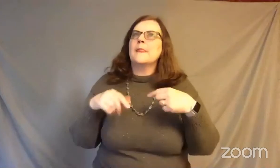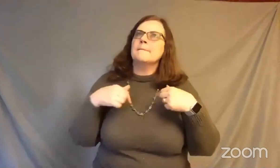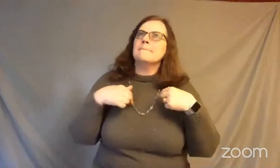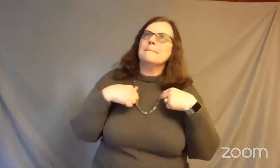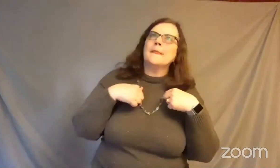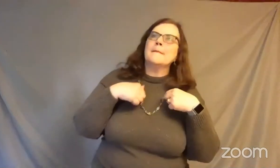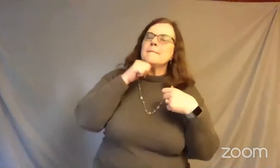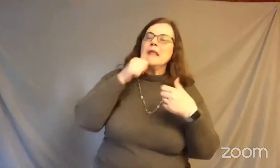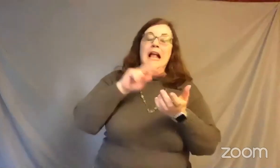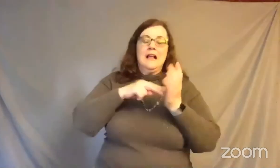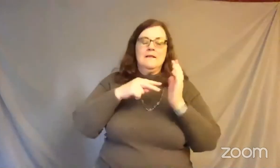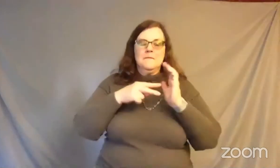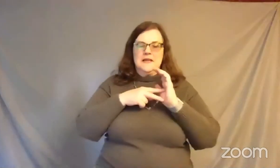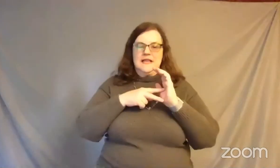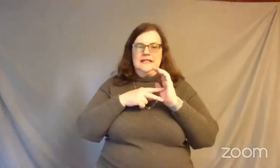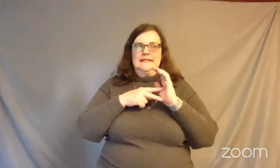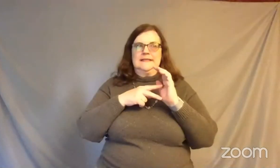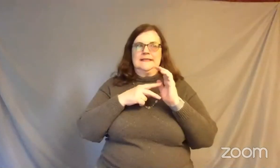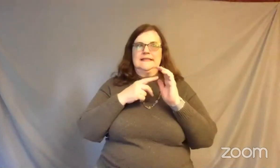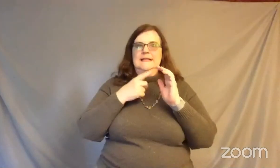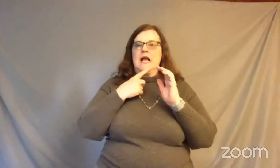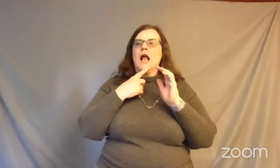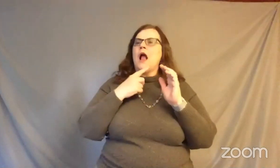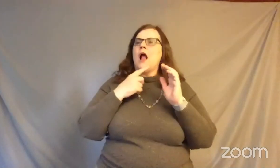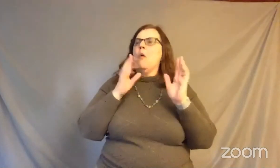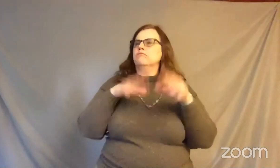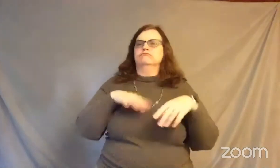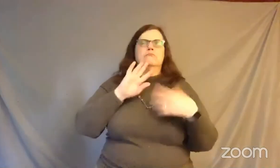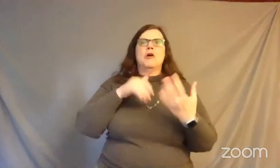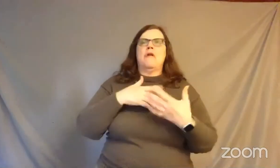And thinking about how pointing and gesturing is related with language.